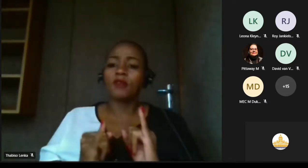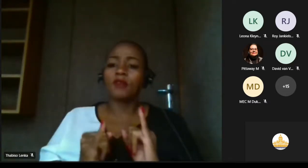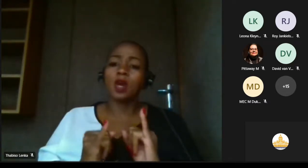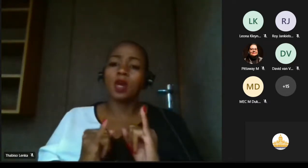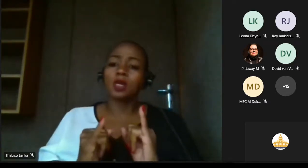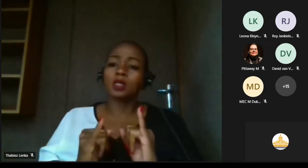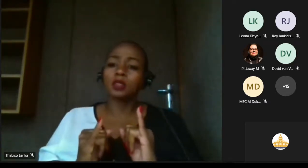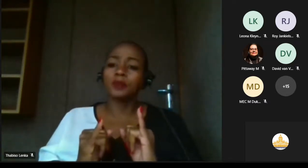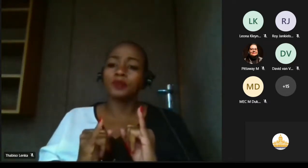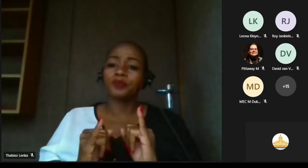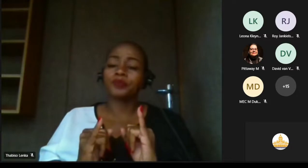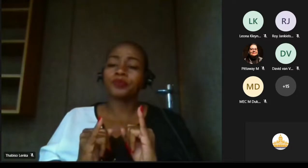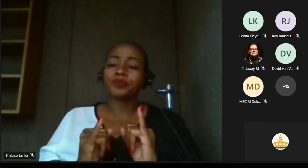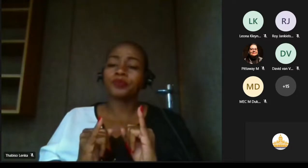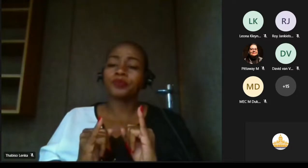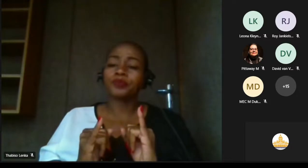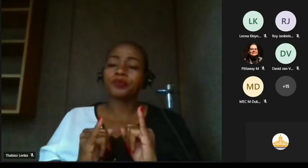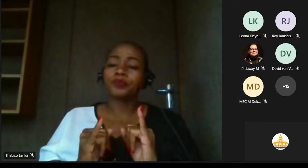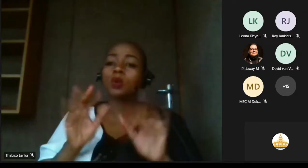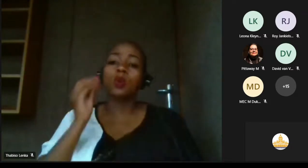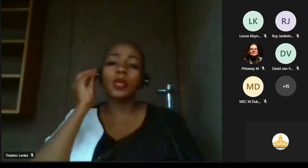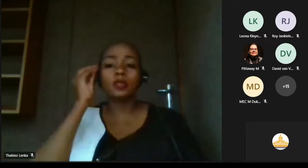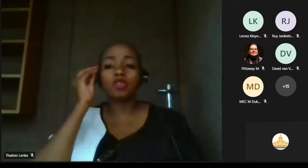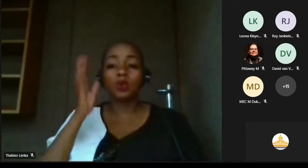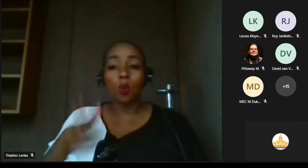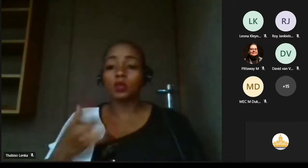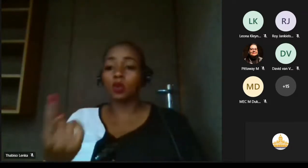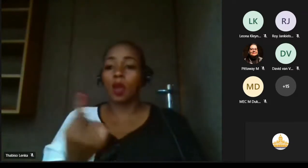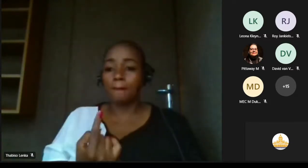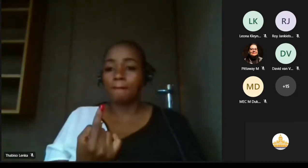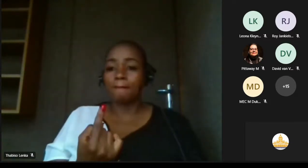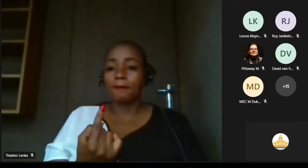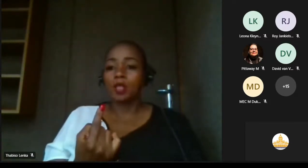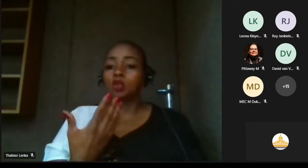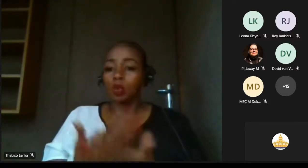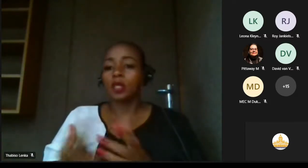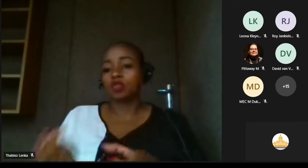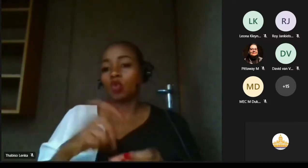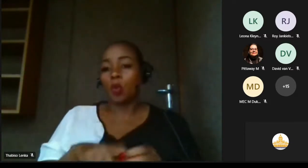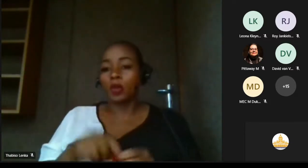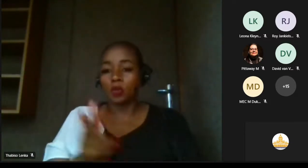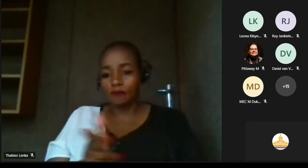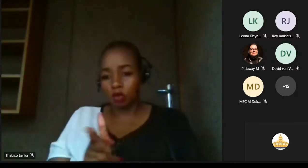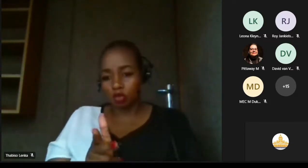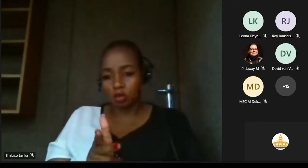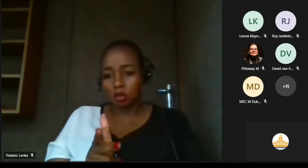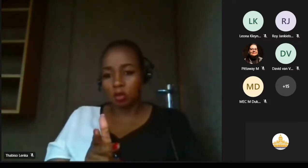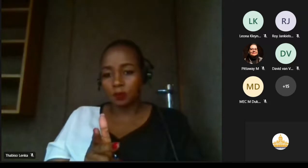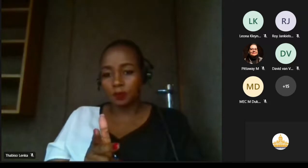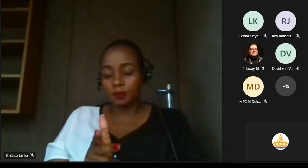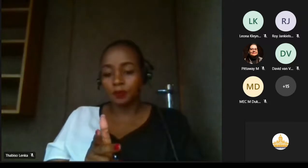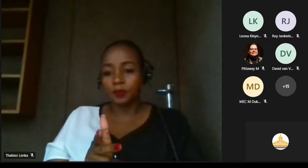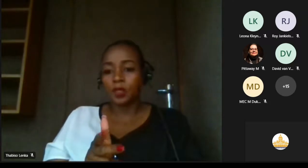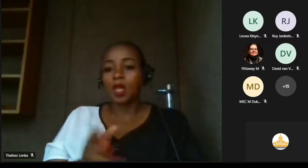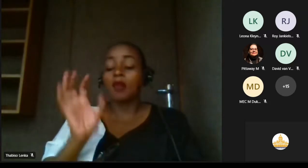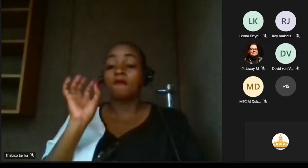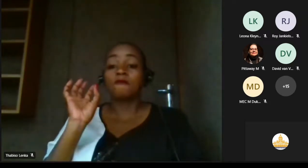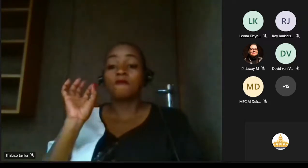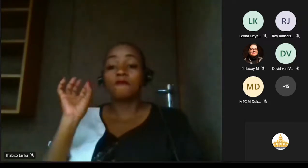allowed others who were interested in such hearings to also join us. The Free